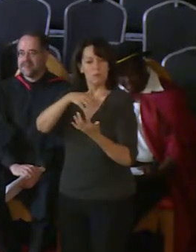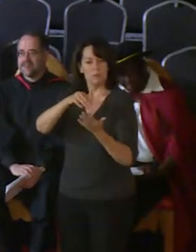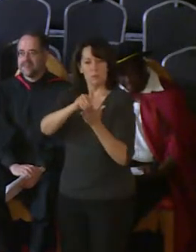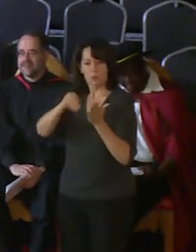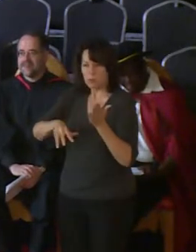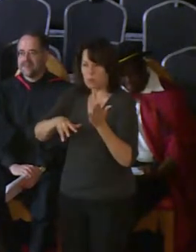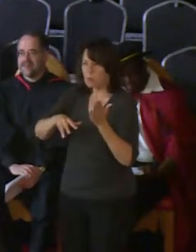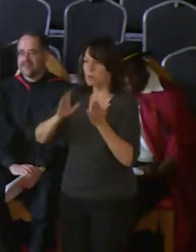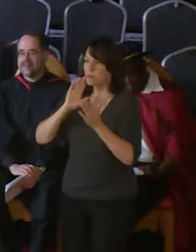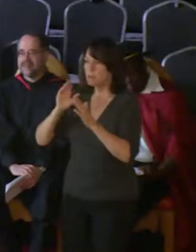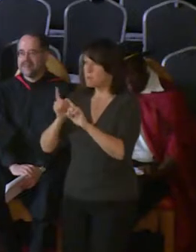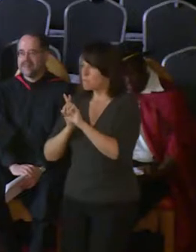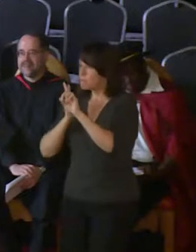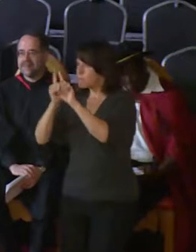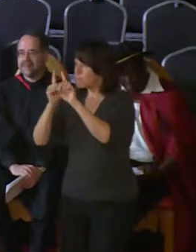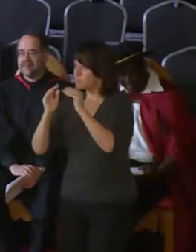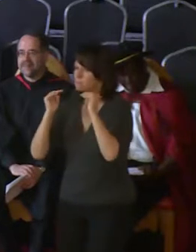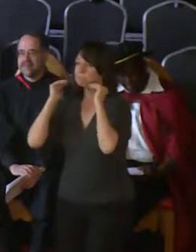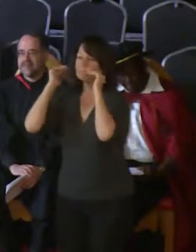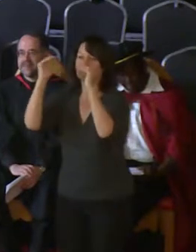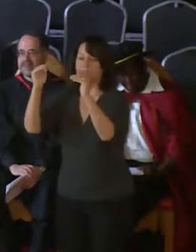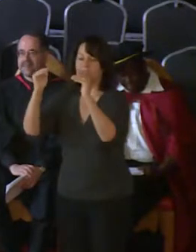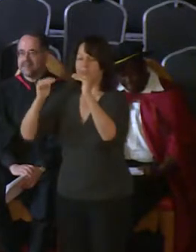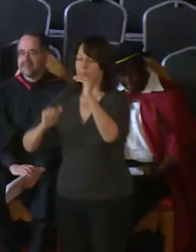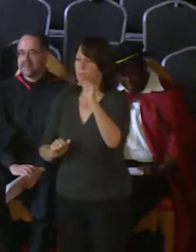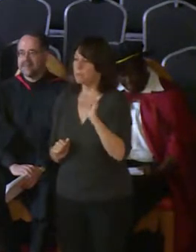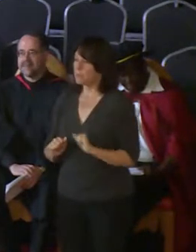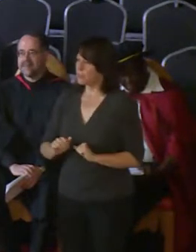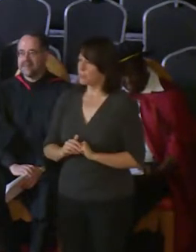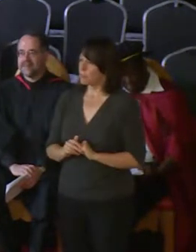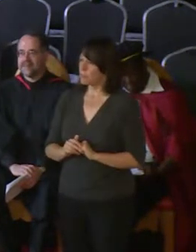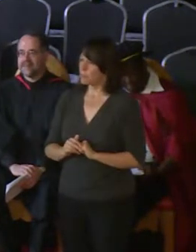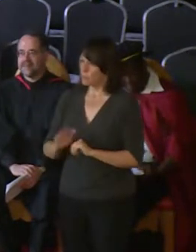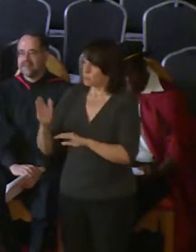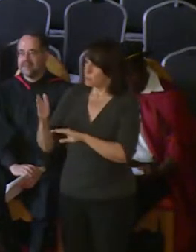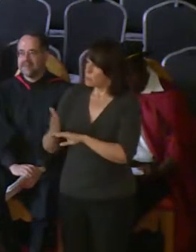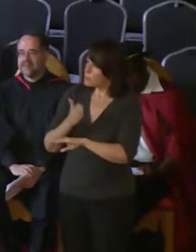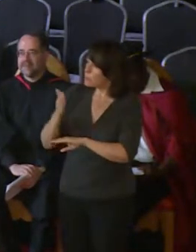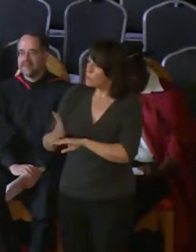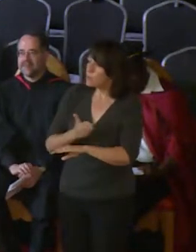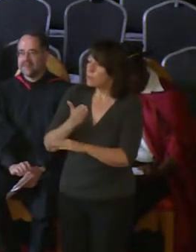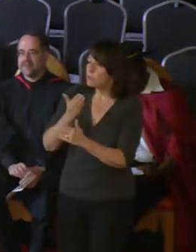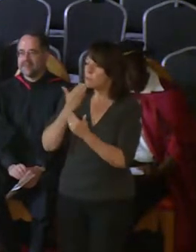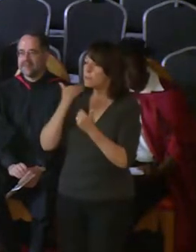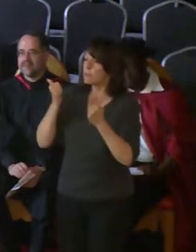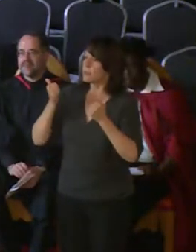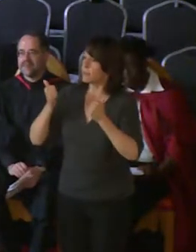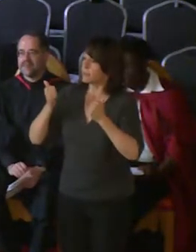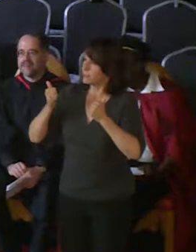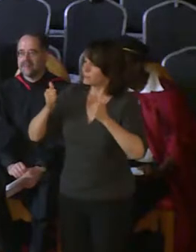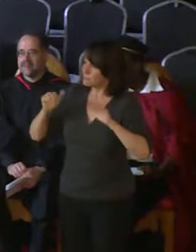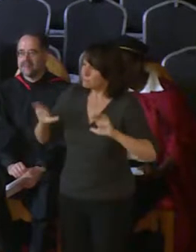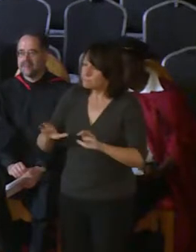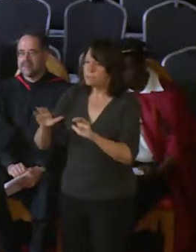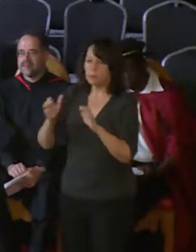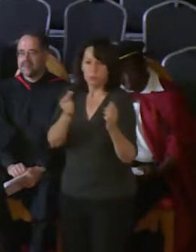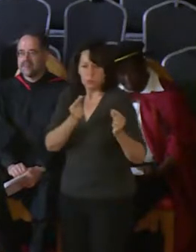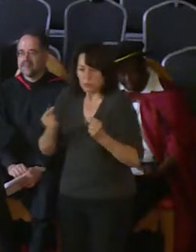aim higher, to make things better, to be more